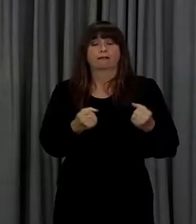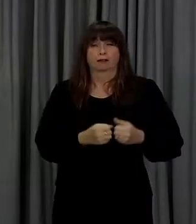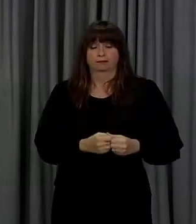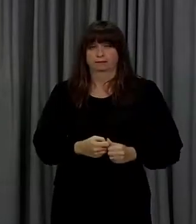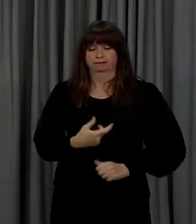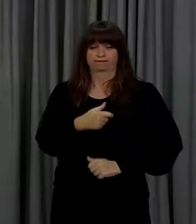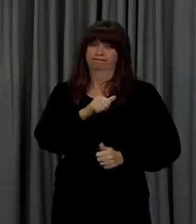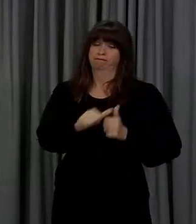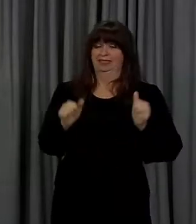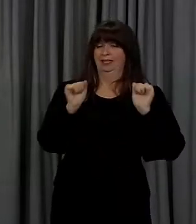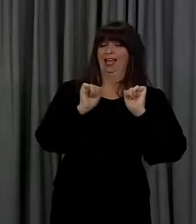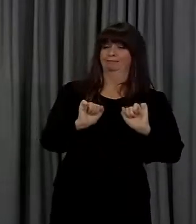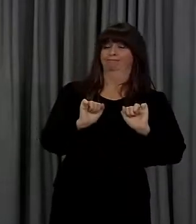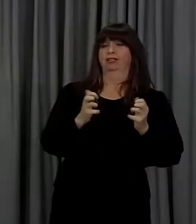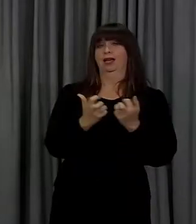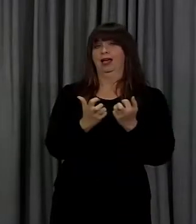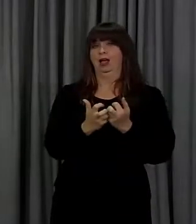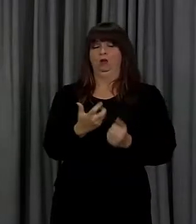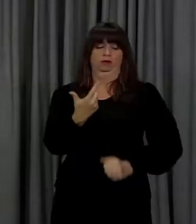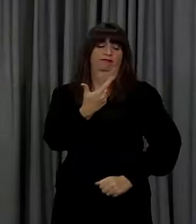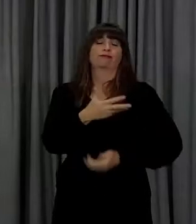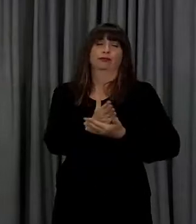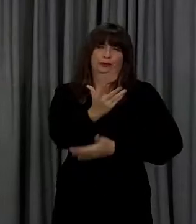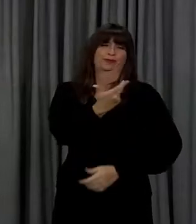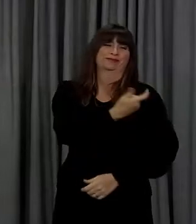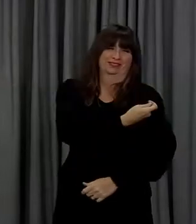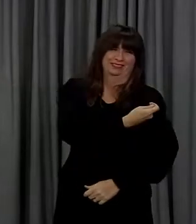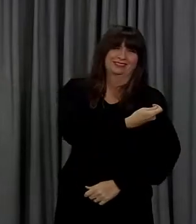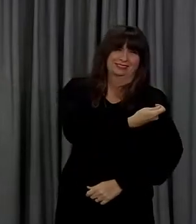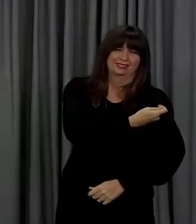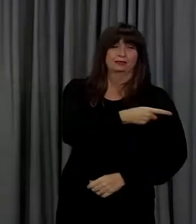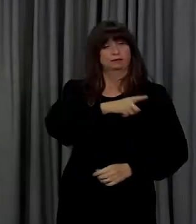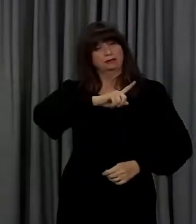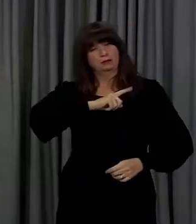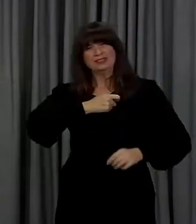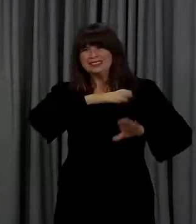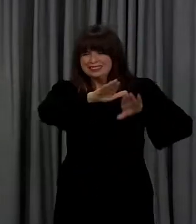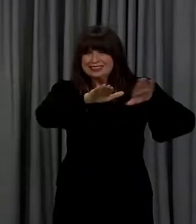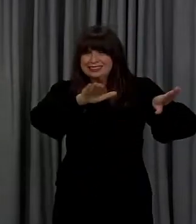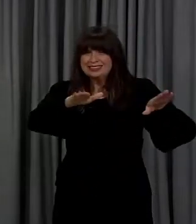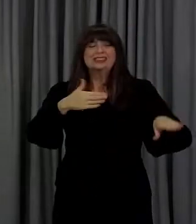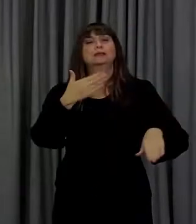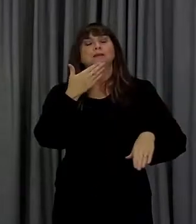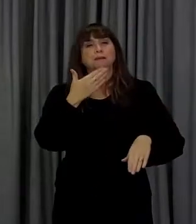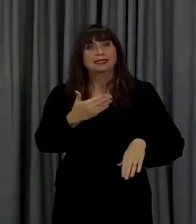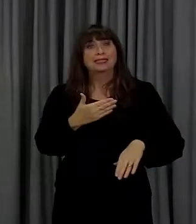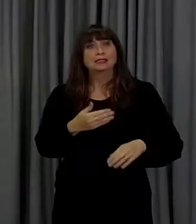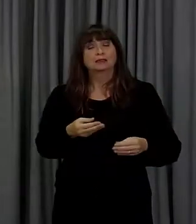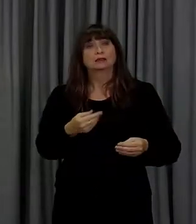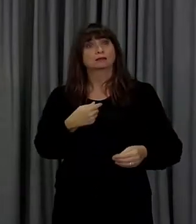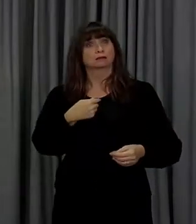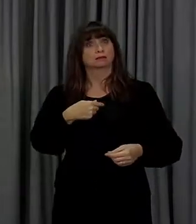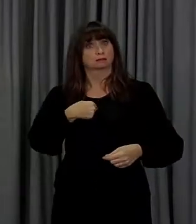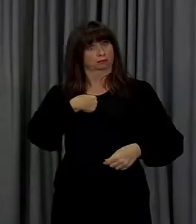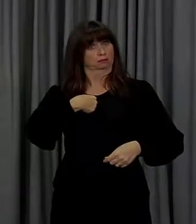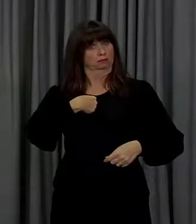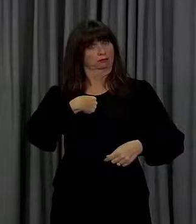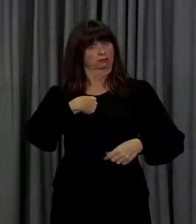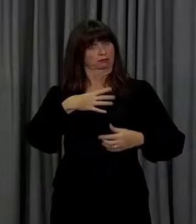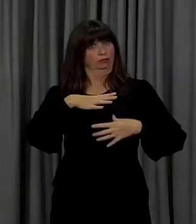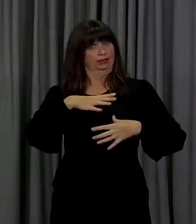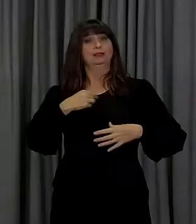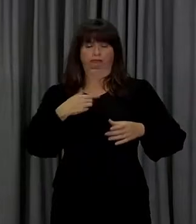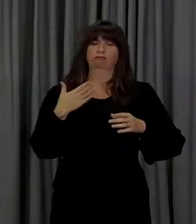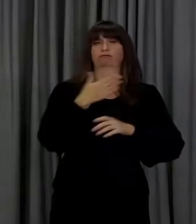Vaccination remains our best defense against coronavirus, which is why I continue to encourage everyone to say yes to their autumn COVID